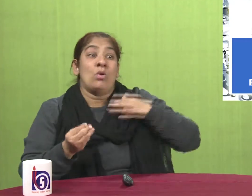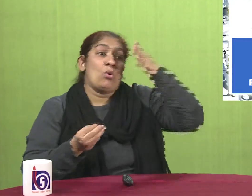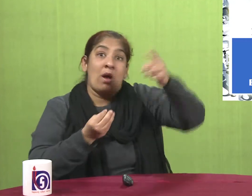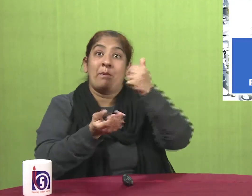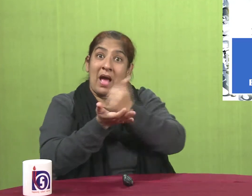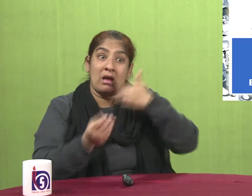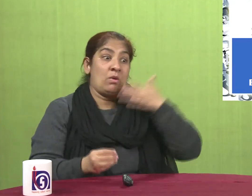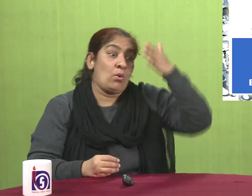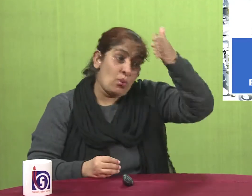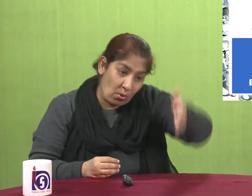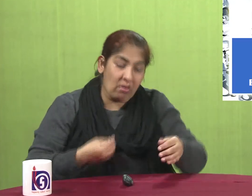is always helpful,